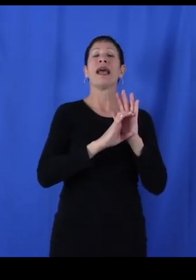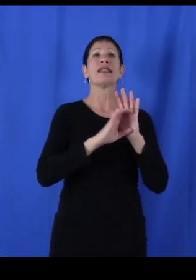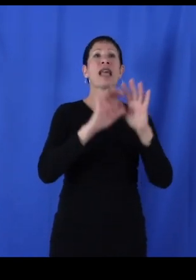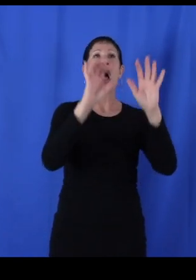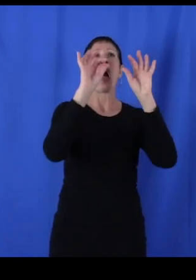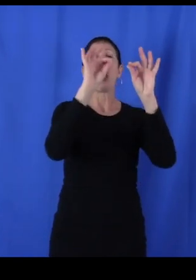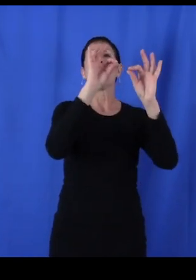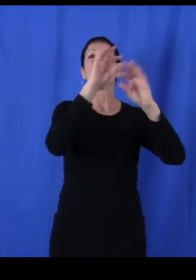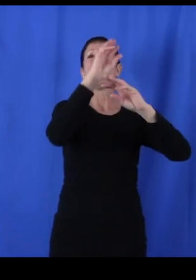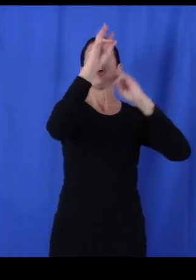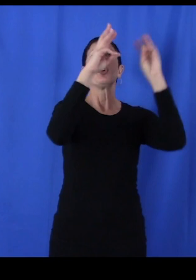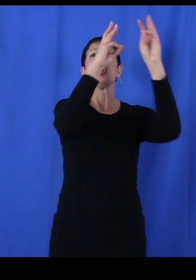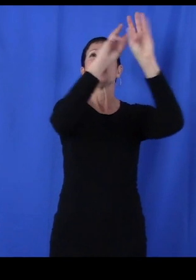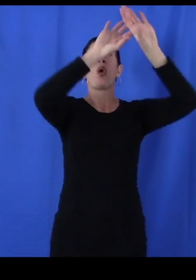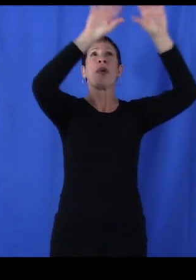Peter